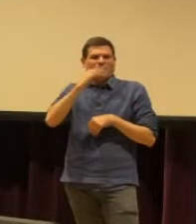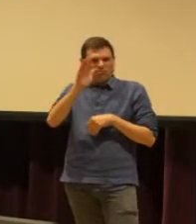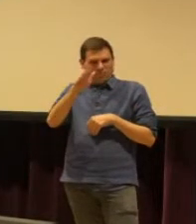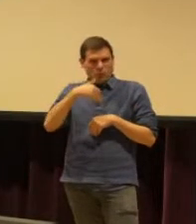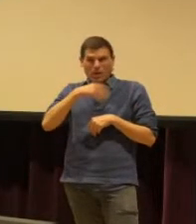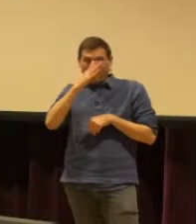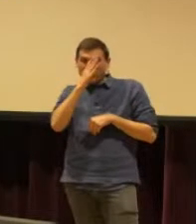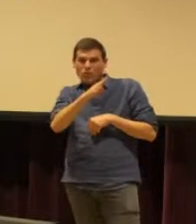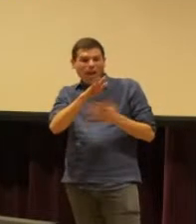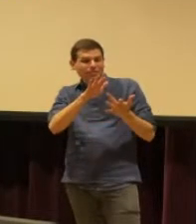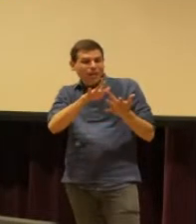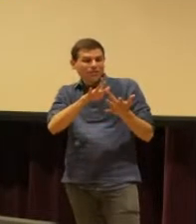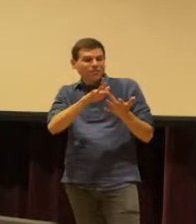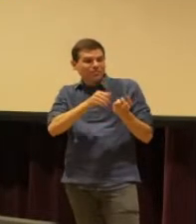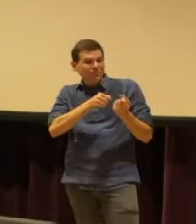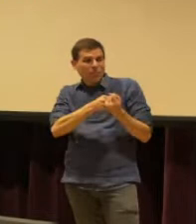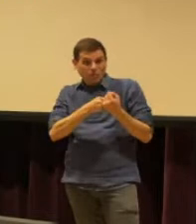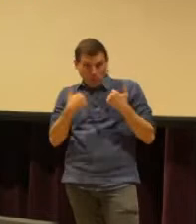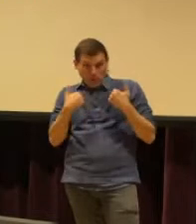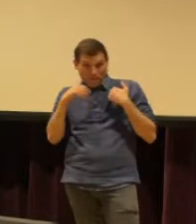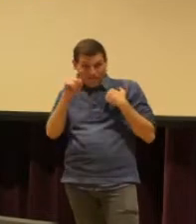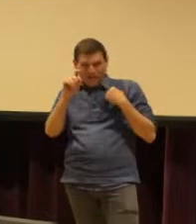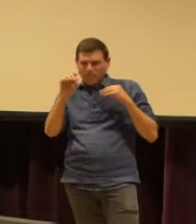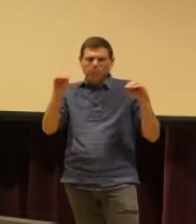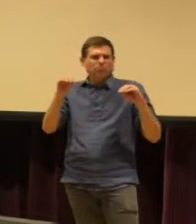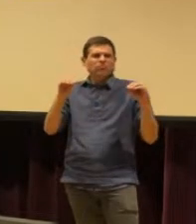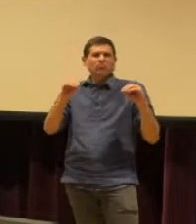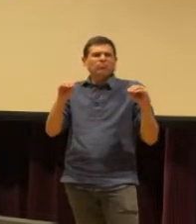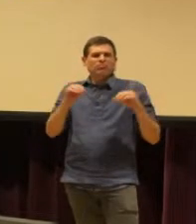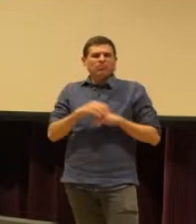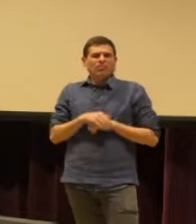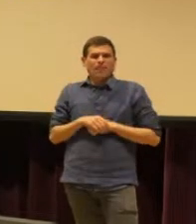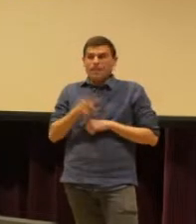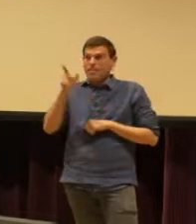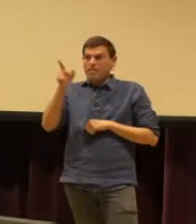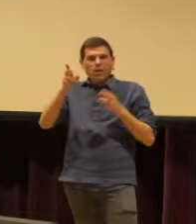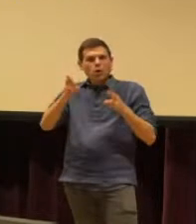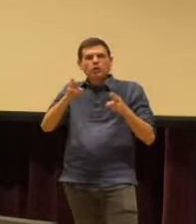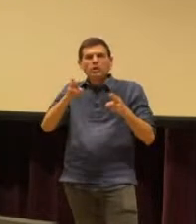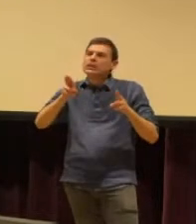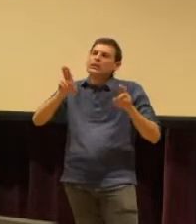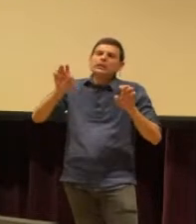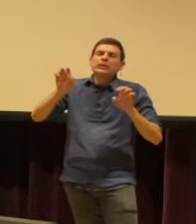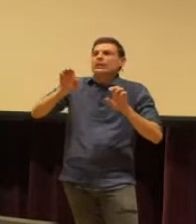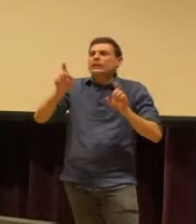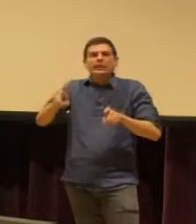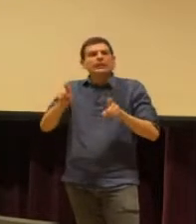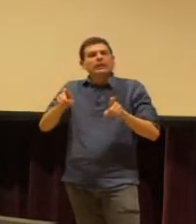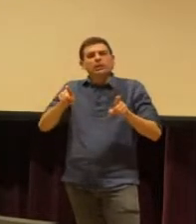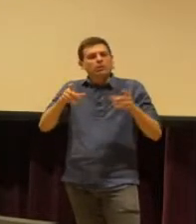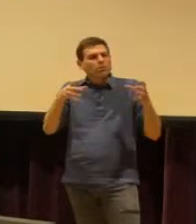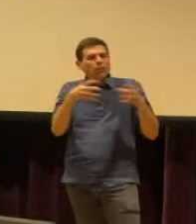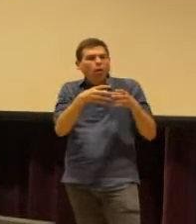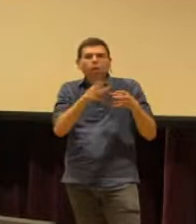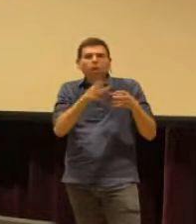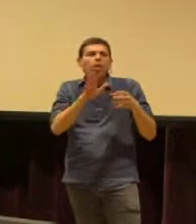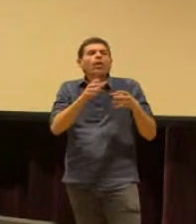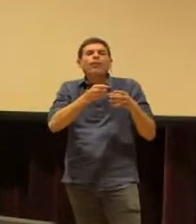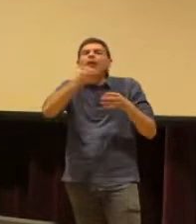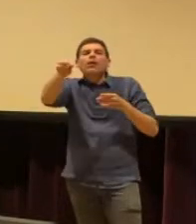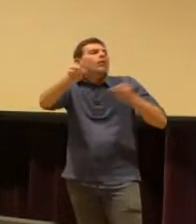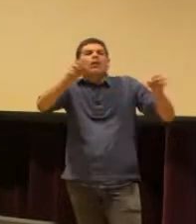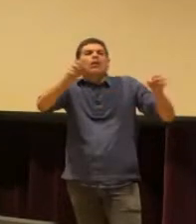direct outreach to them? Where was the immediate urgency to get them out of congregate care shelters and into